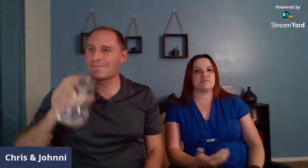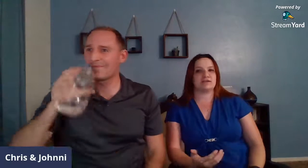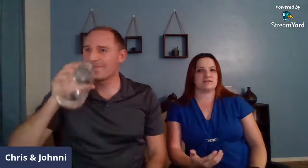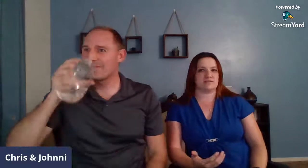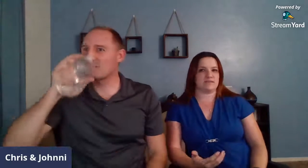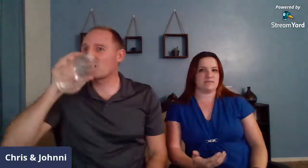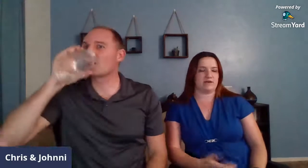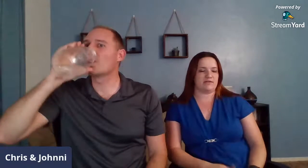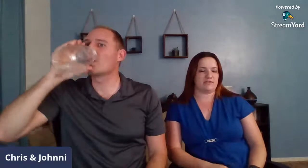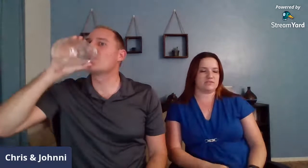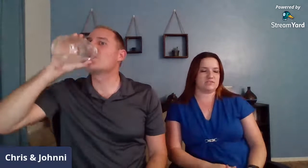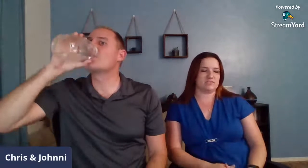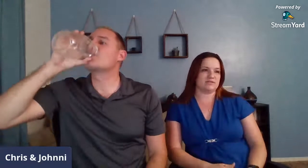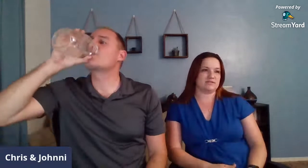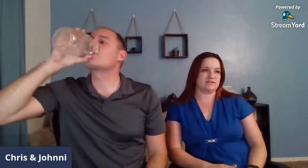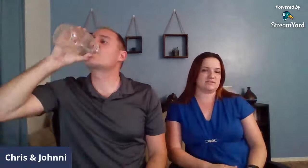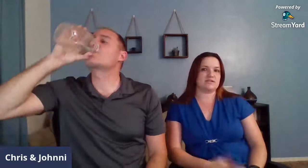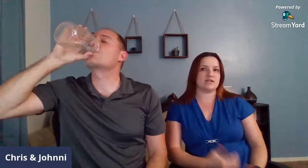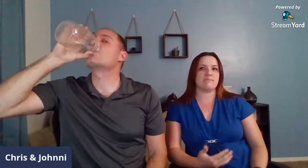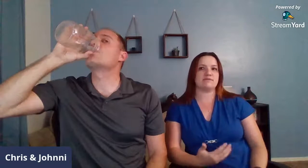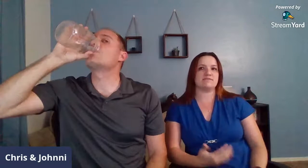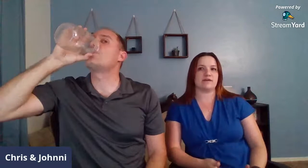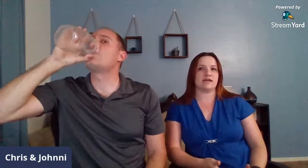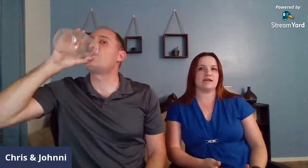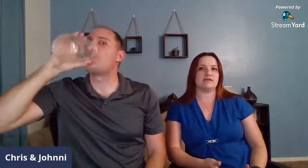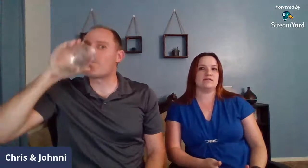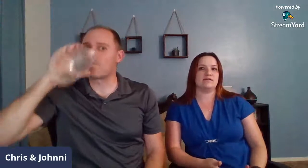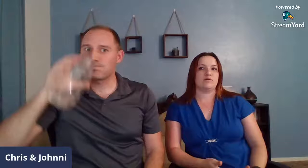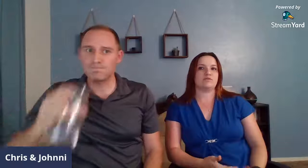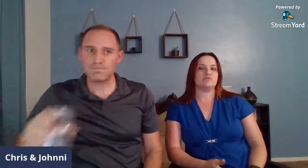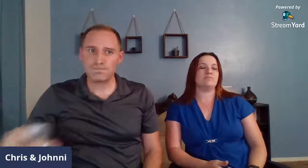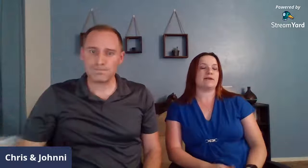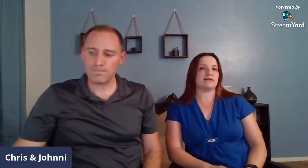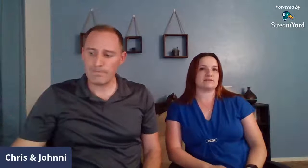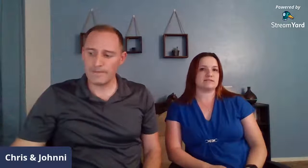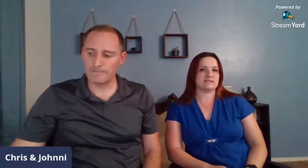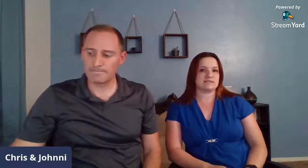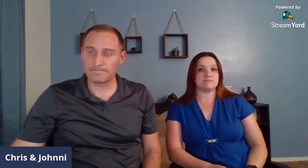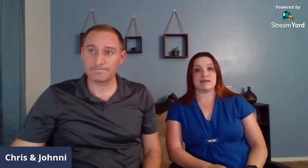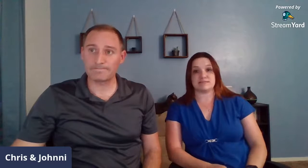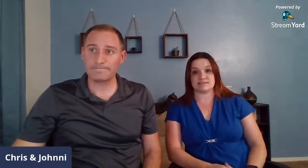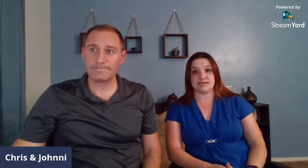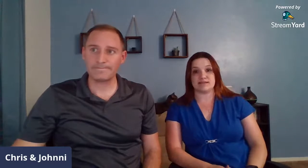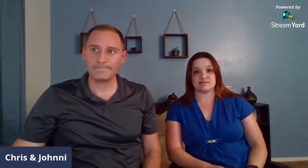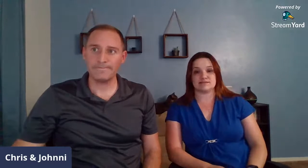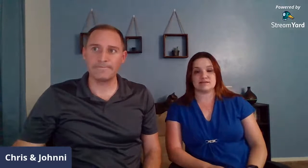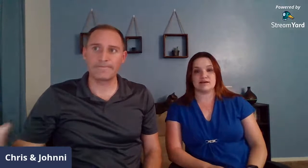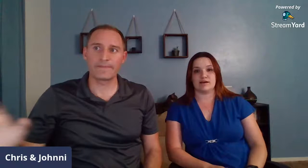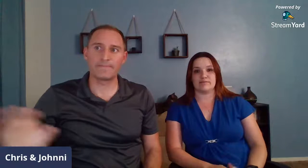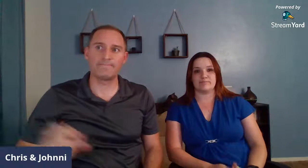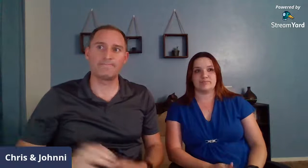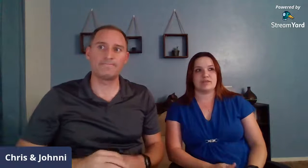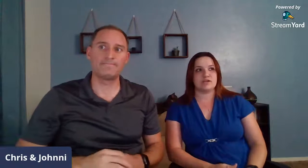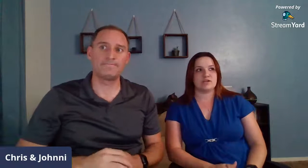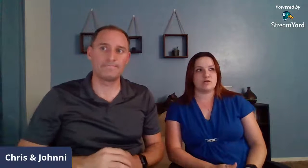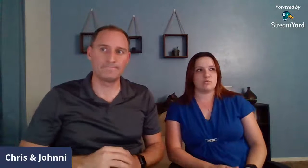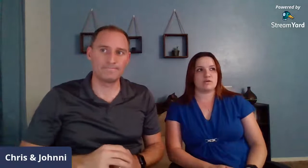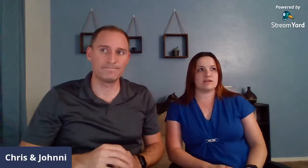to think about it too is to not be afraid or too embarrassed to make mistakes. One of